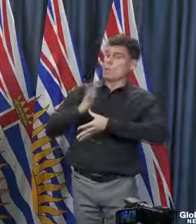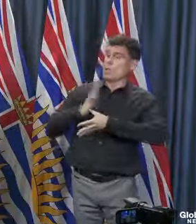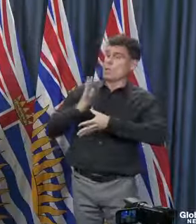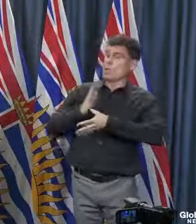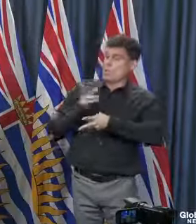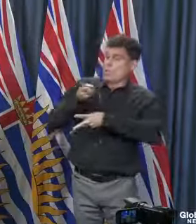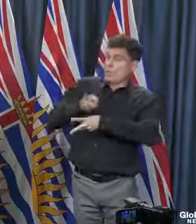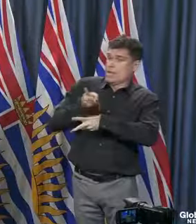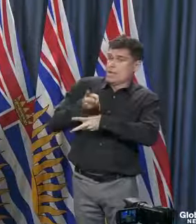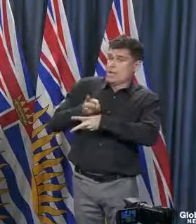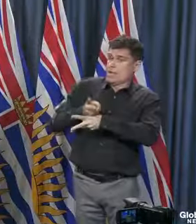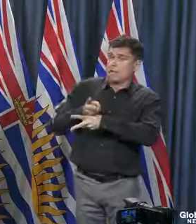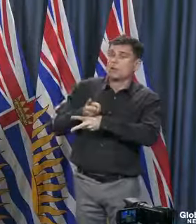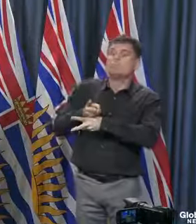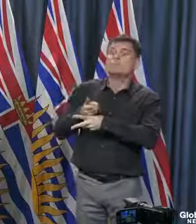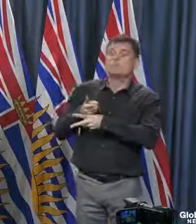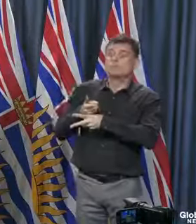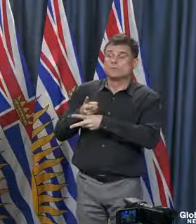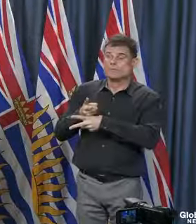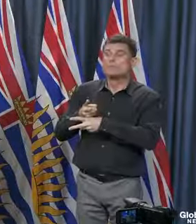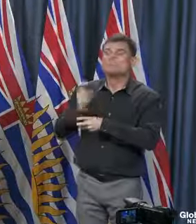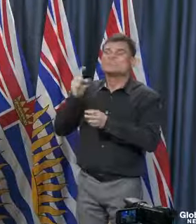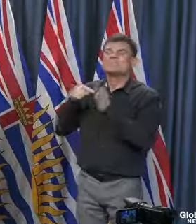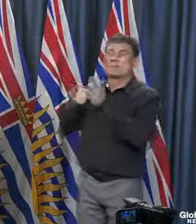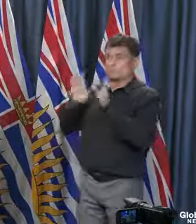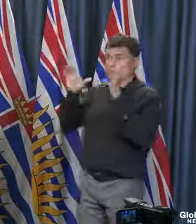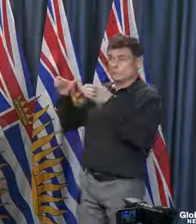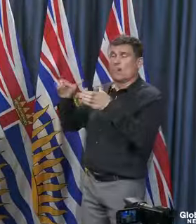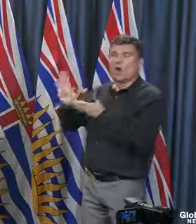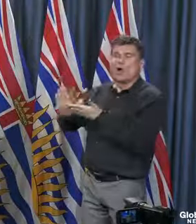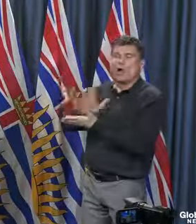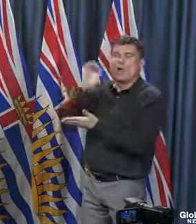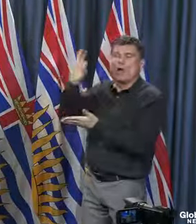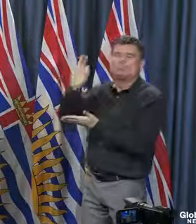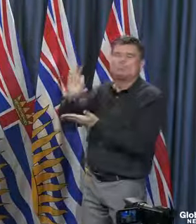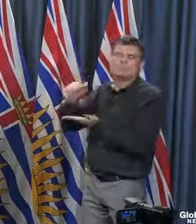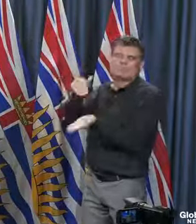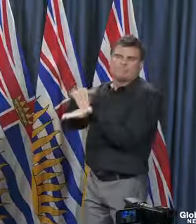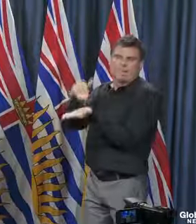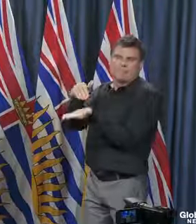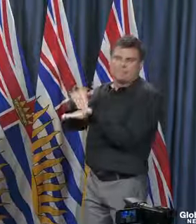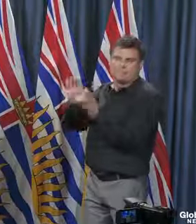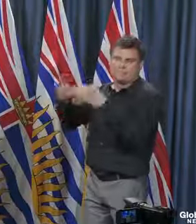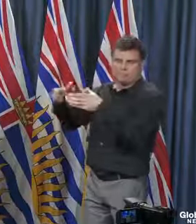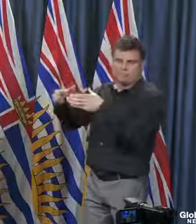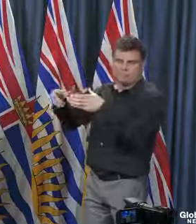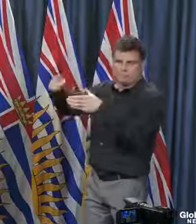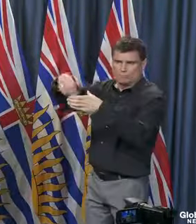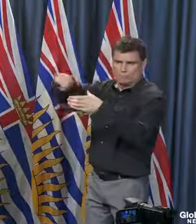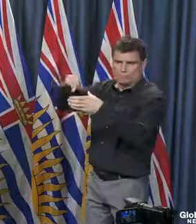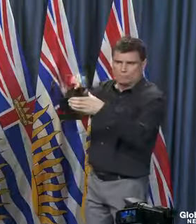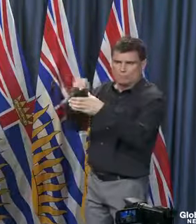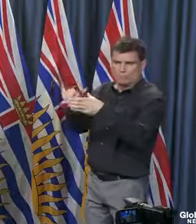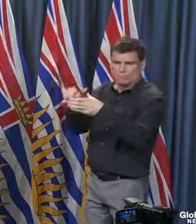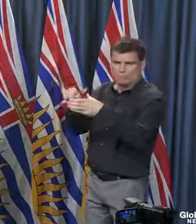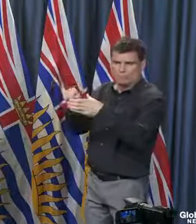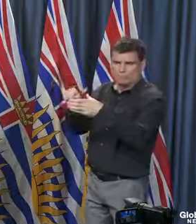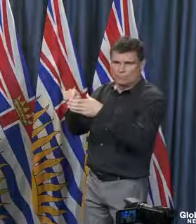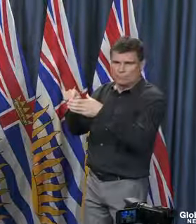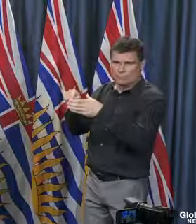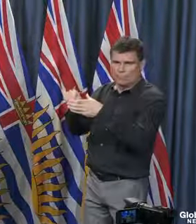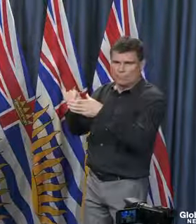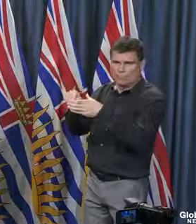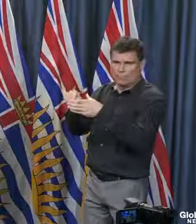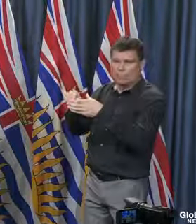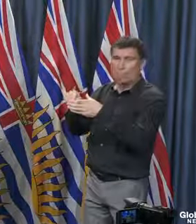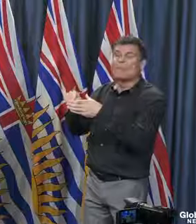that pharmacists refill British Columbians' prescriptions without requiring an additional physician's note. This will save